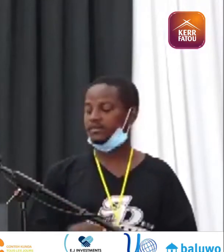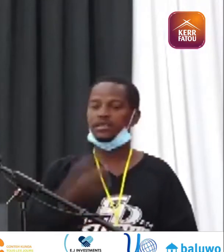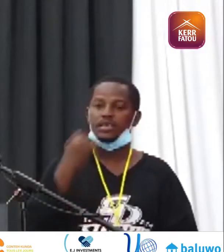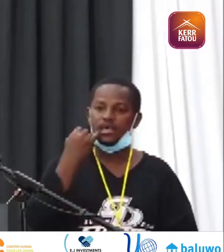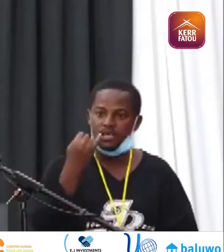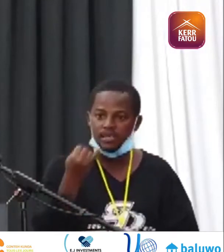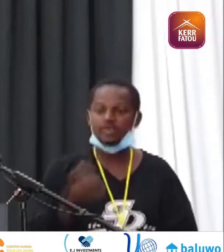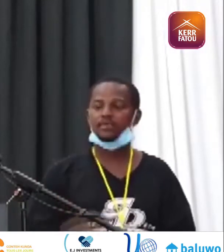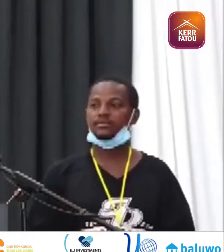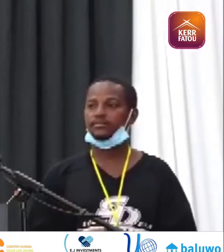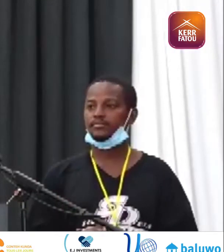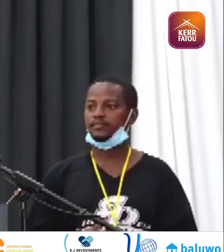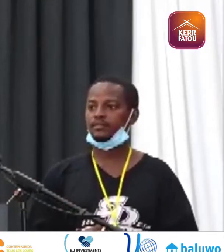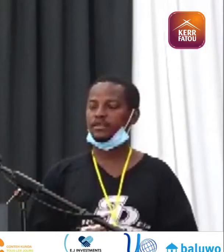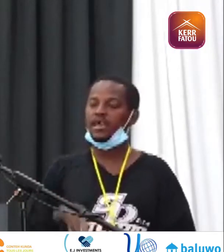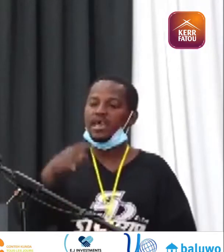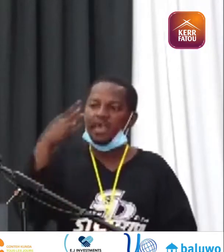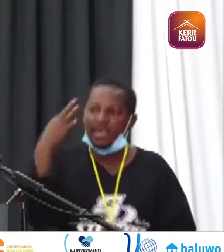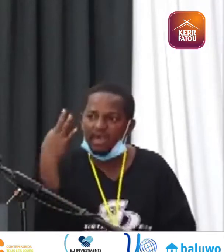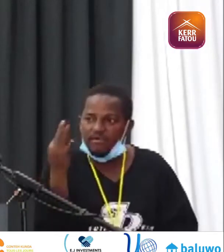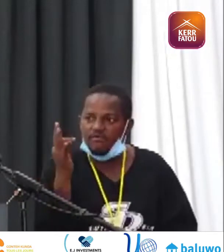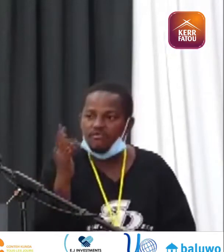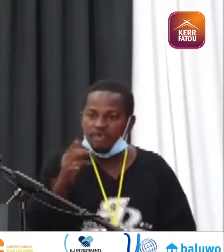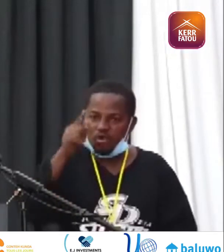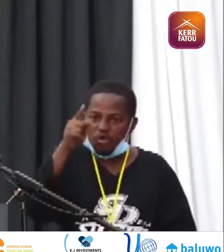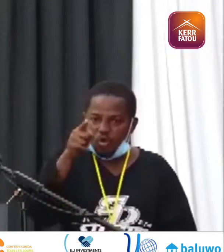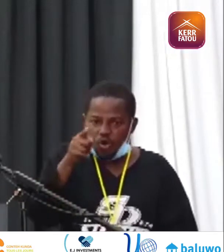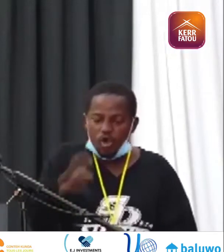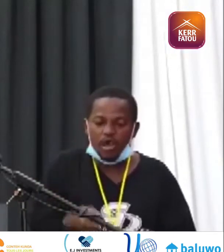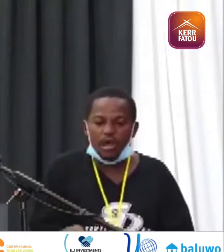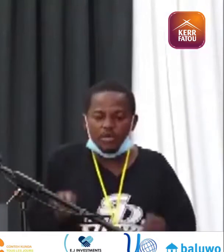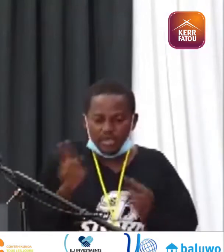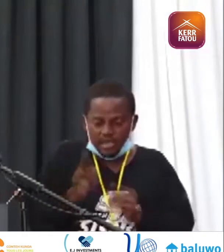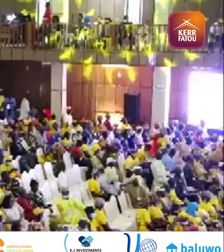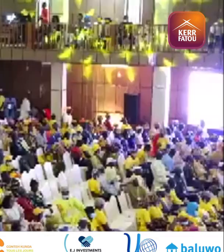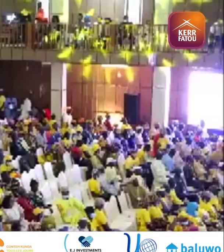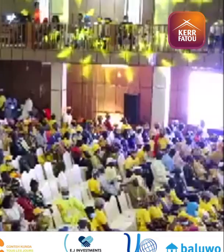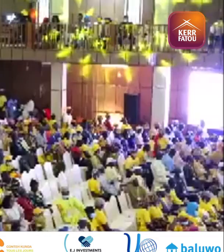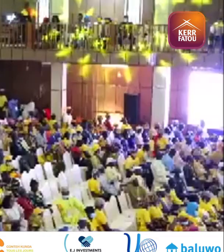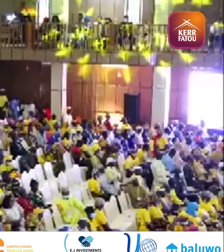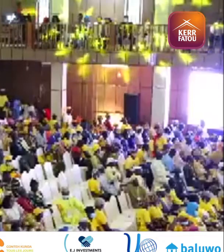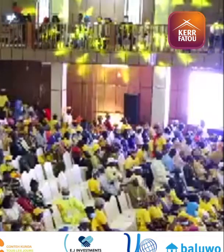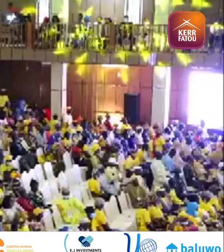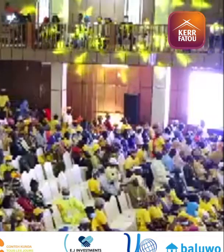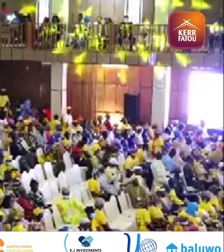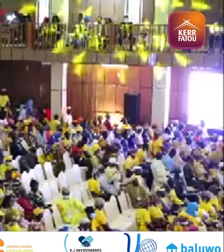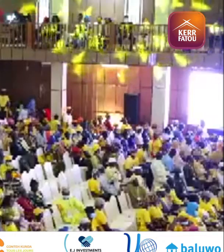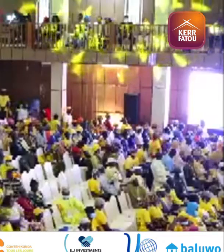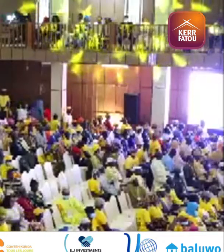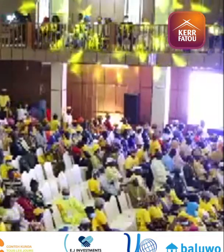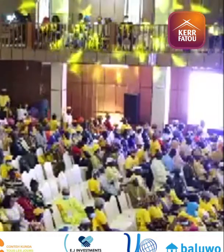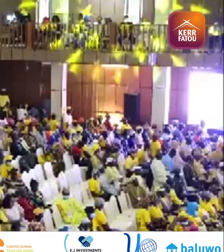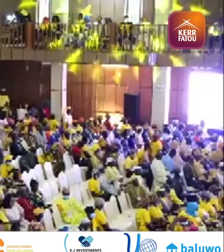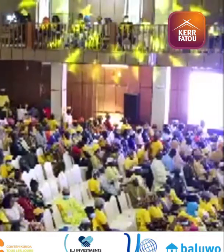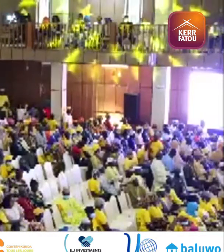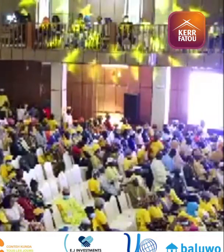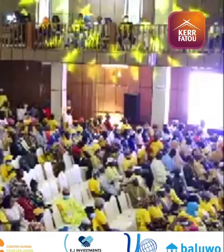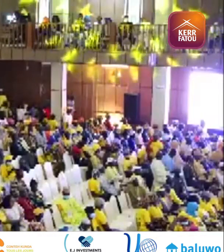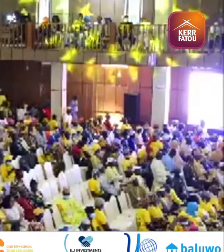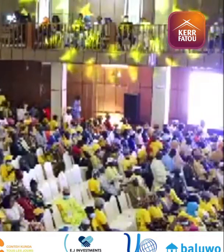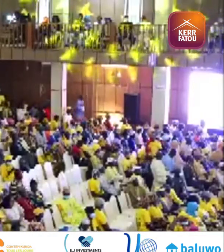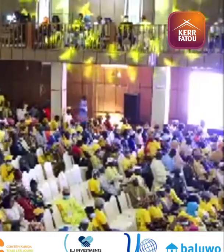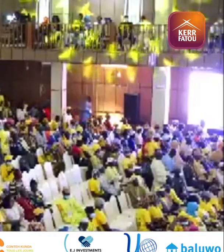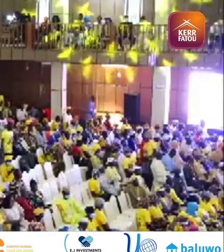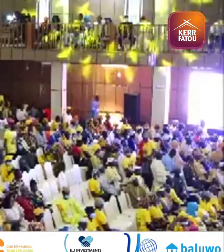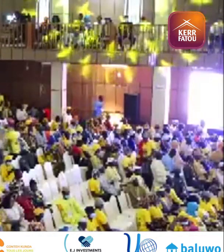is, if your representatives in a coalition government can